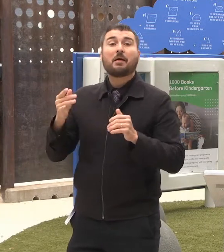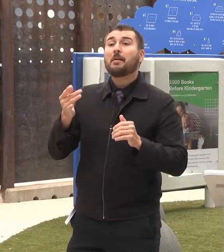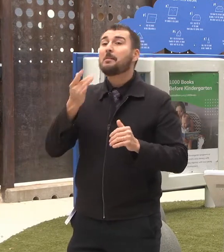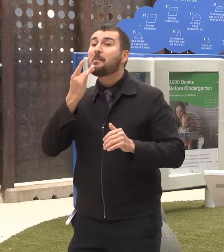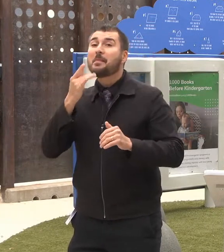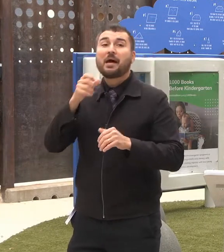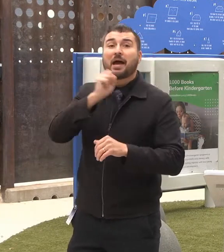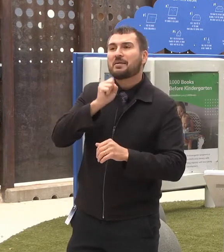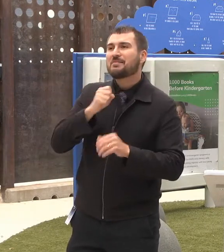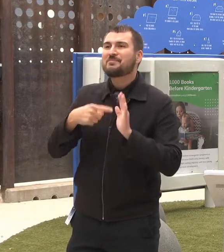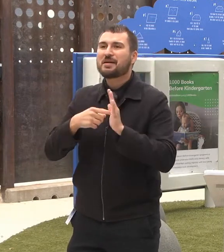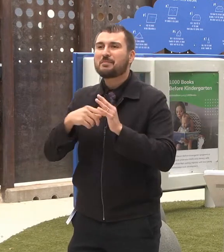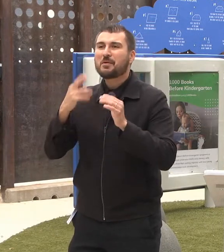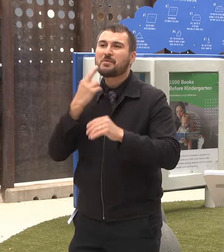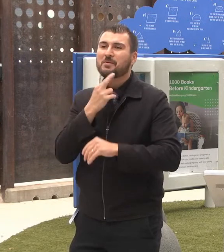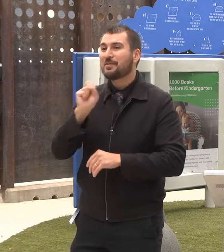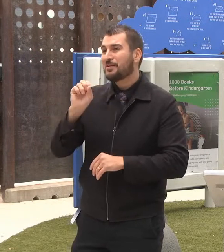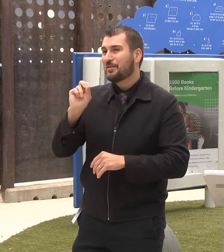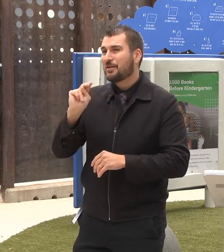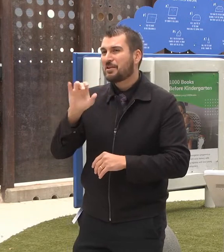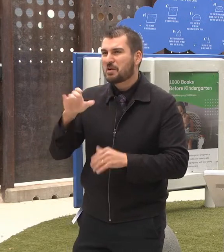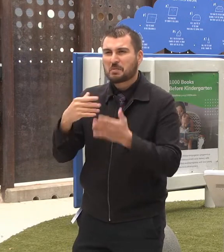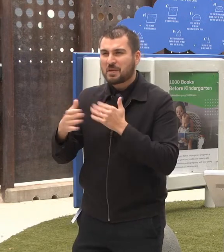to make them feel good about this when it's done.